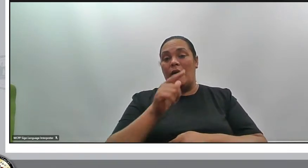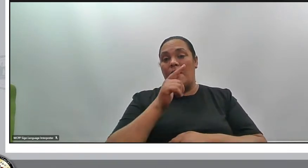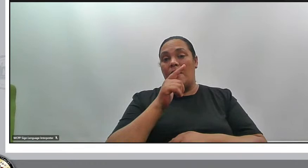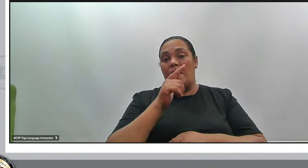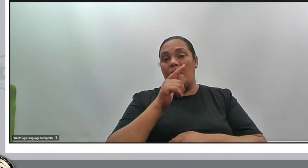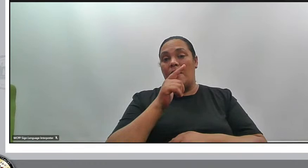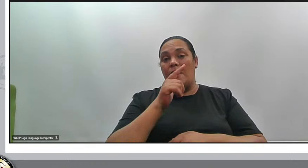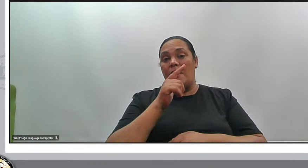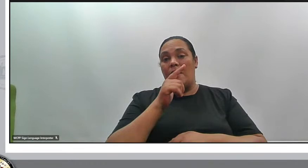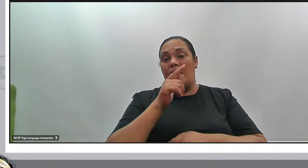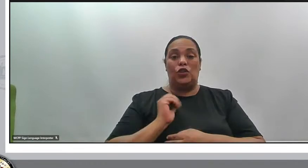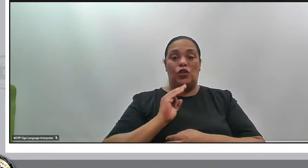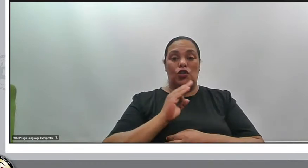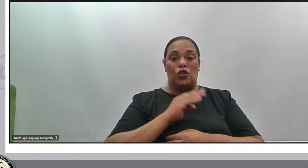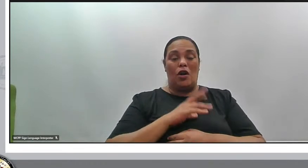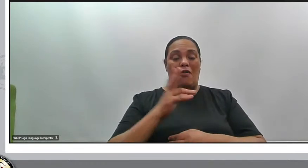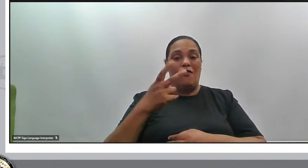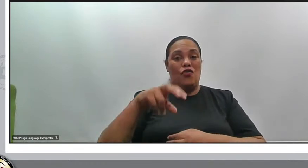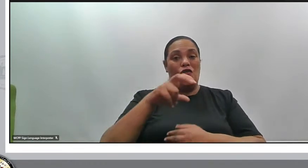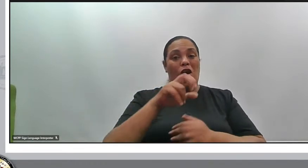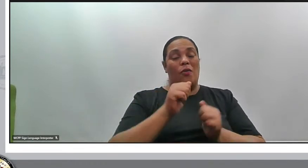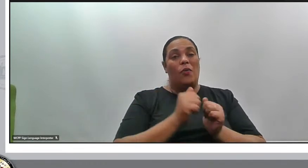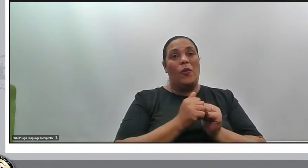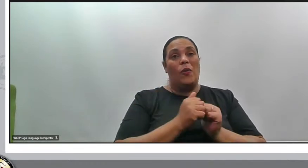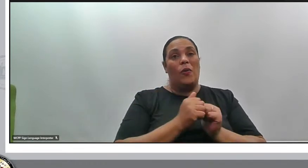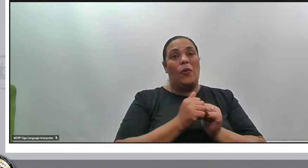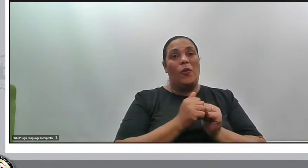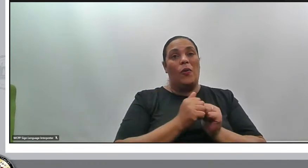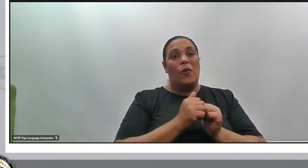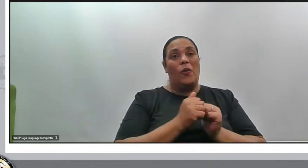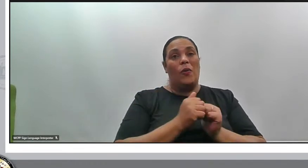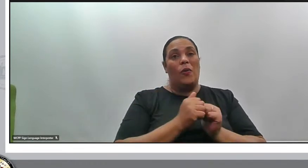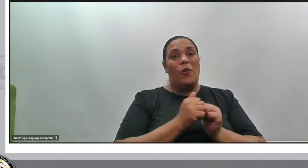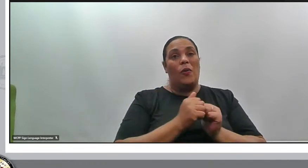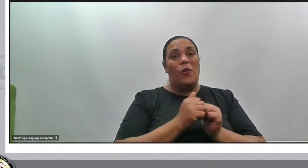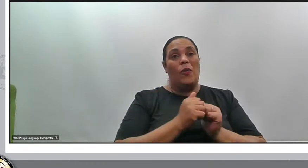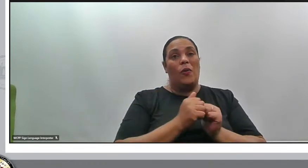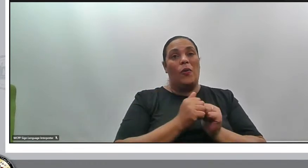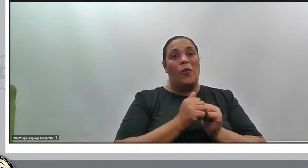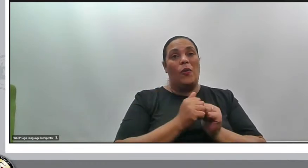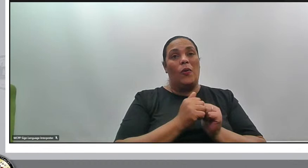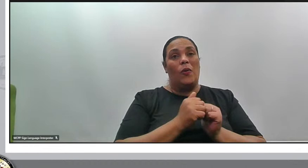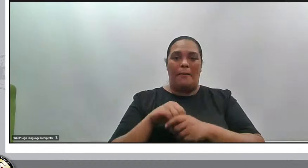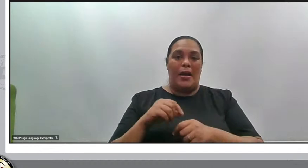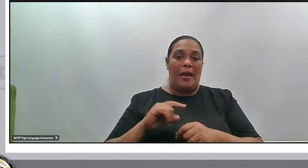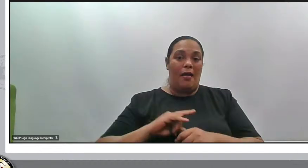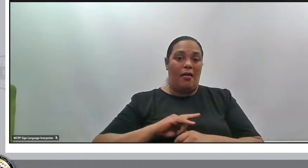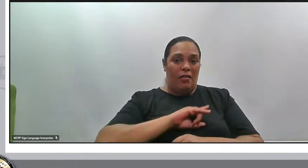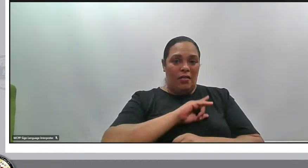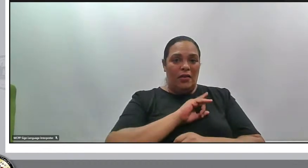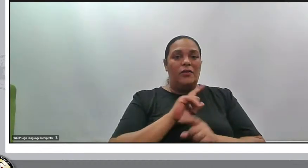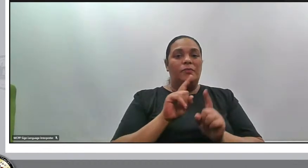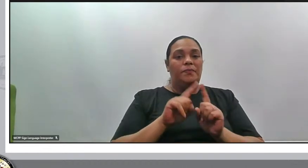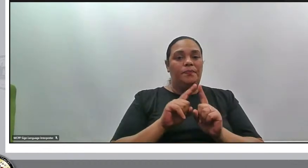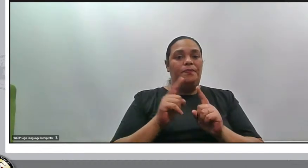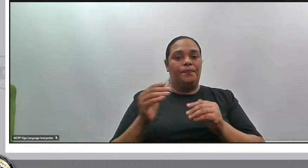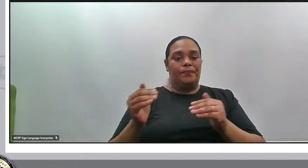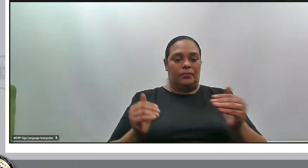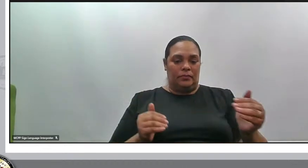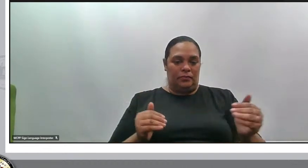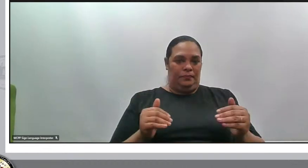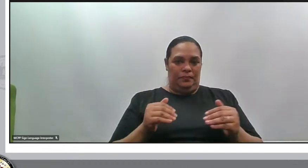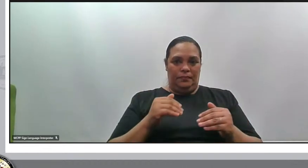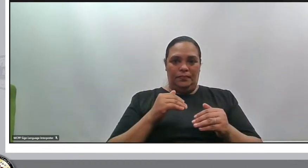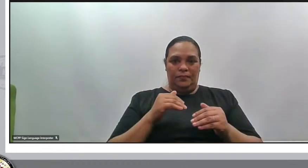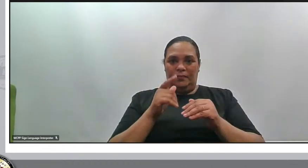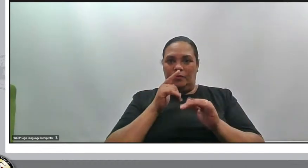Outreach staff will be travelling with, I think, the Standing Committee on Health to also facilitate public